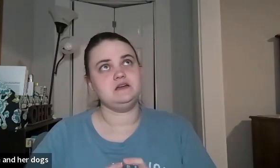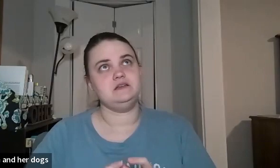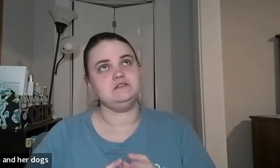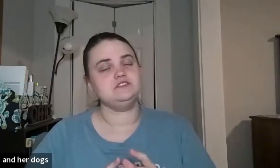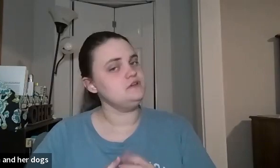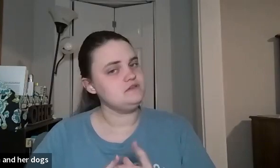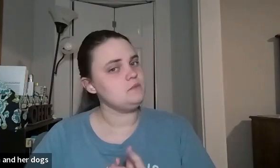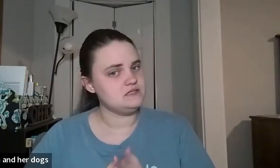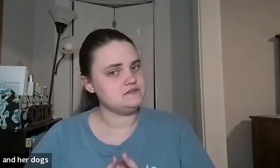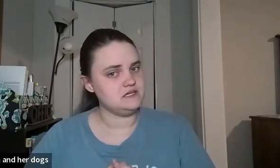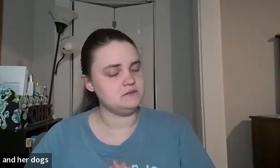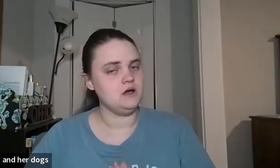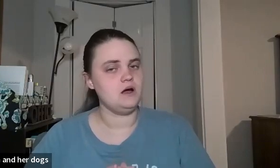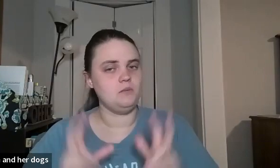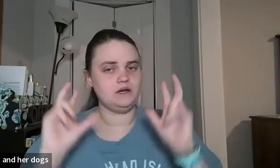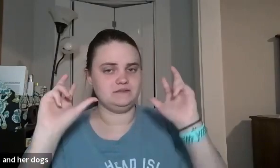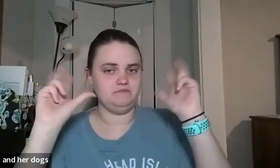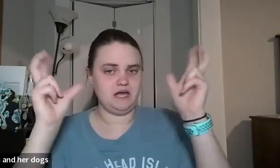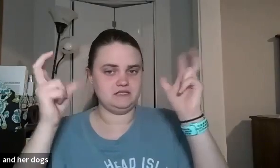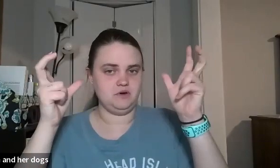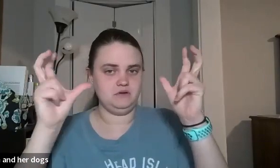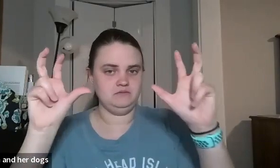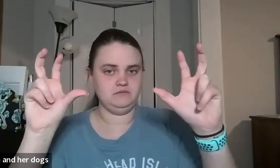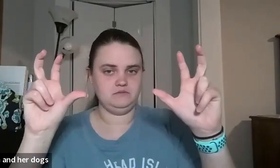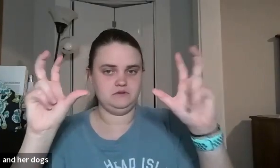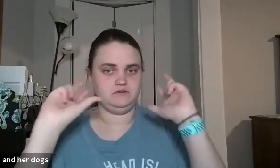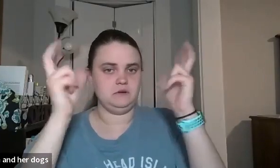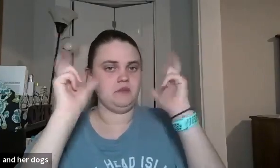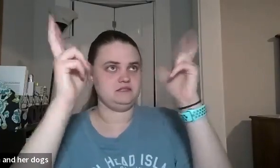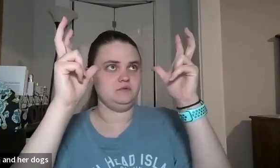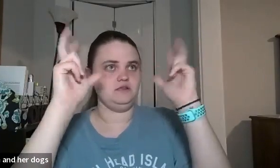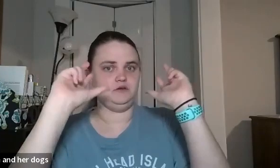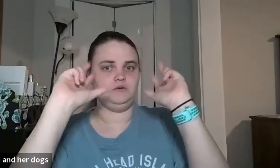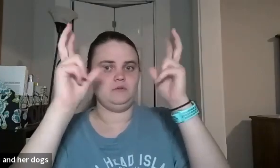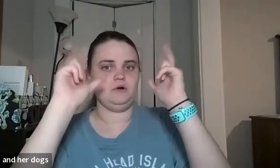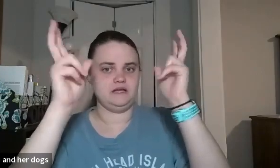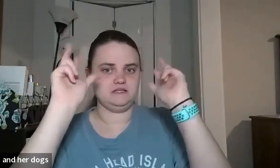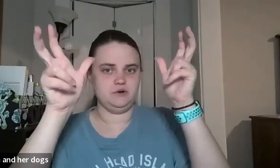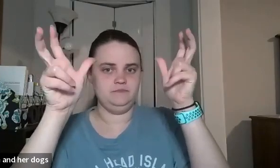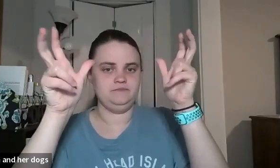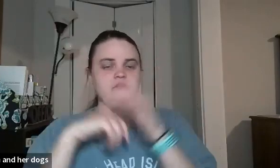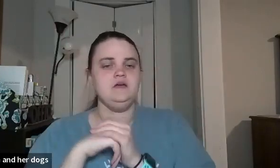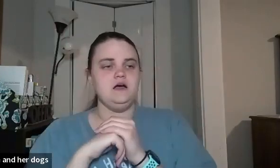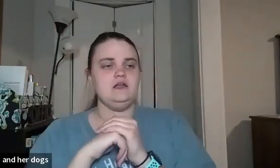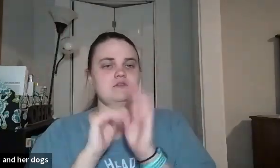done. There's a few different ways I've seen them. One is basketball. With the 3 basketball, like you're holding the ball, basketball. Another one